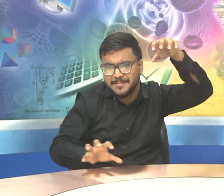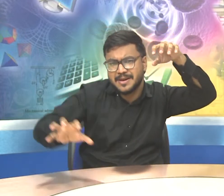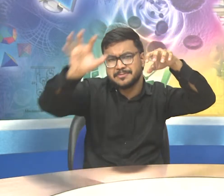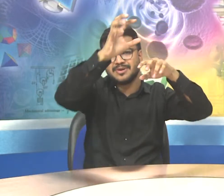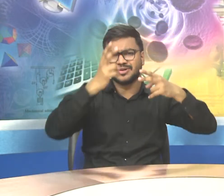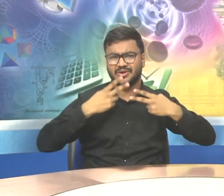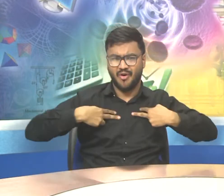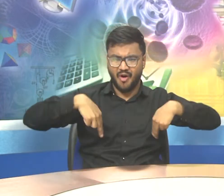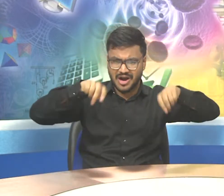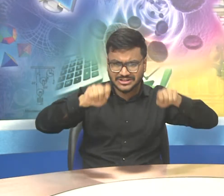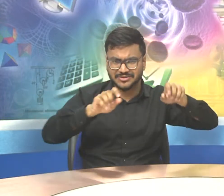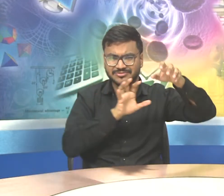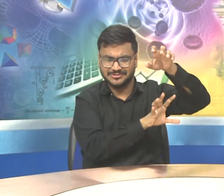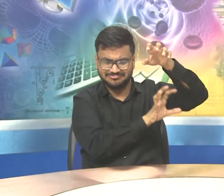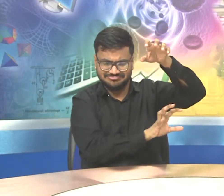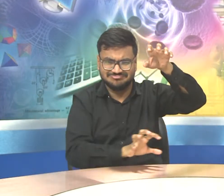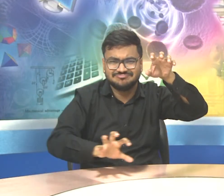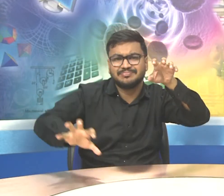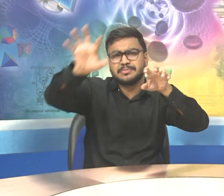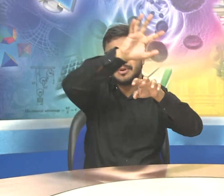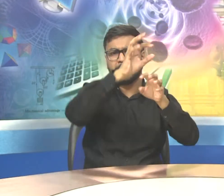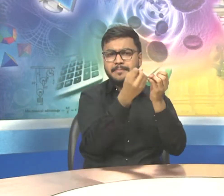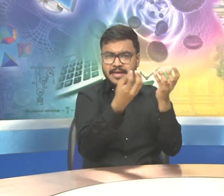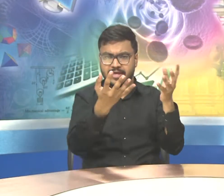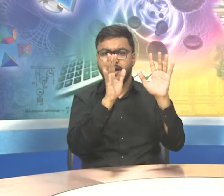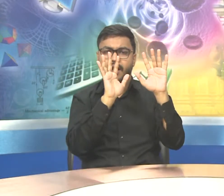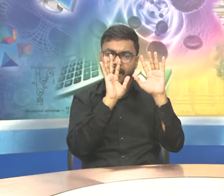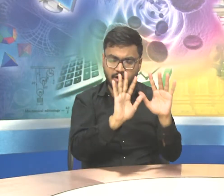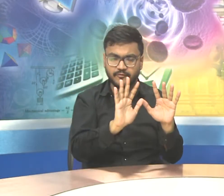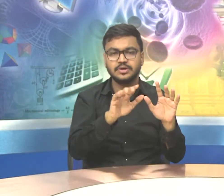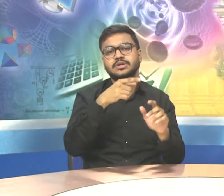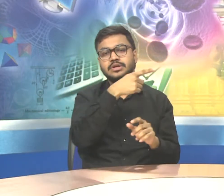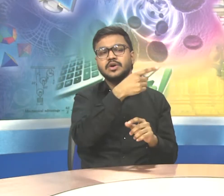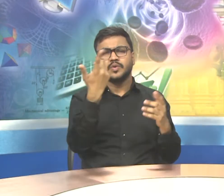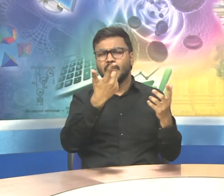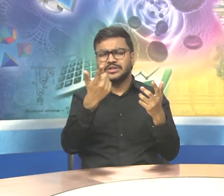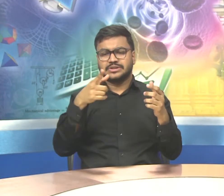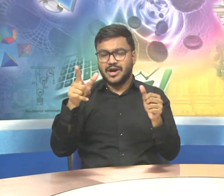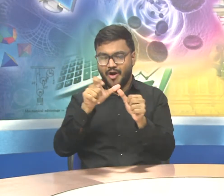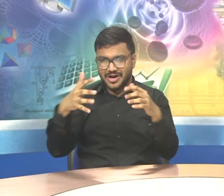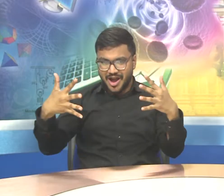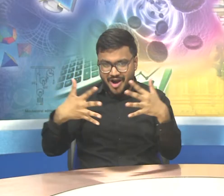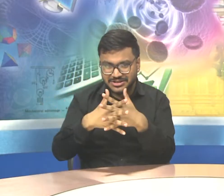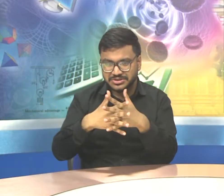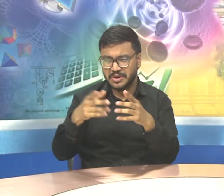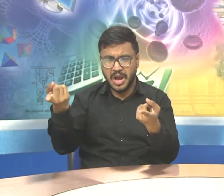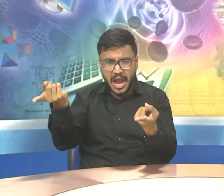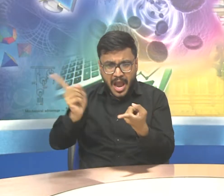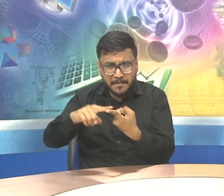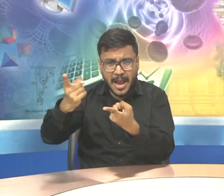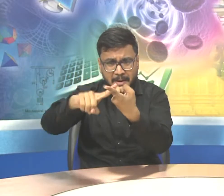In India, there are various type of courts, like first is Supreme Court, and